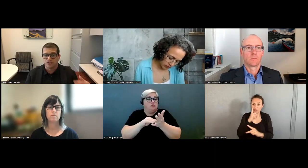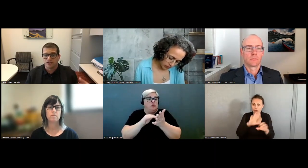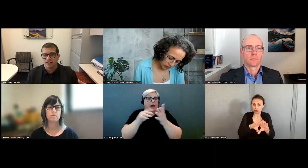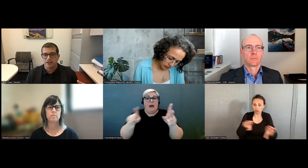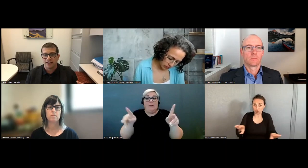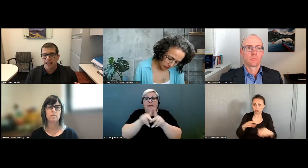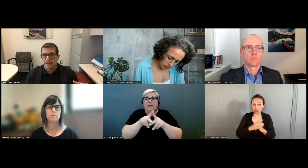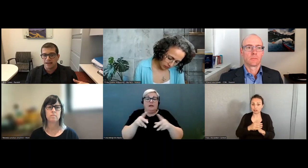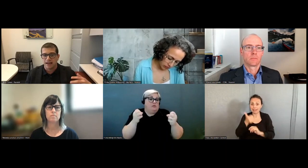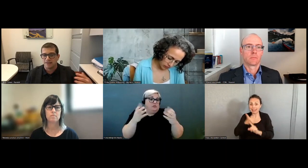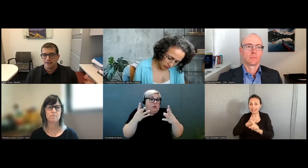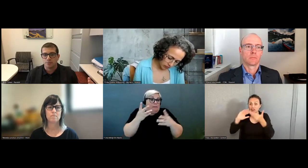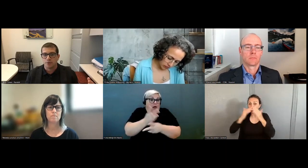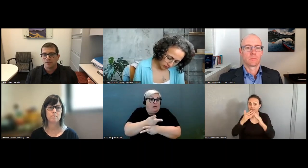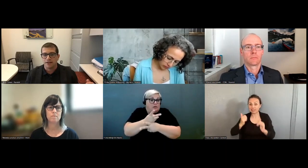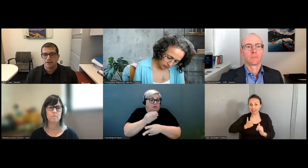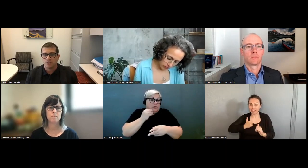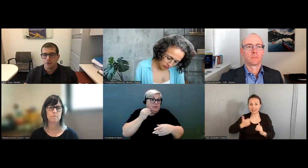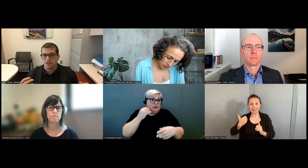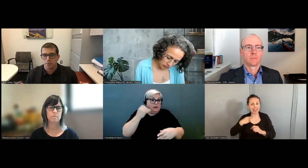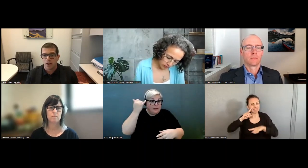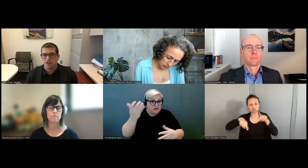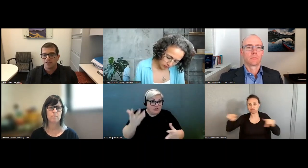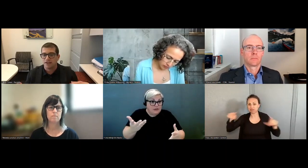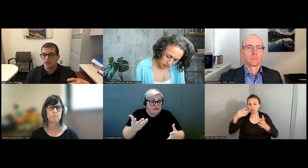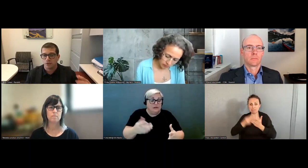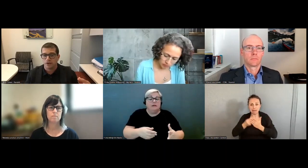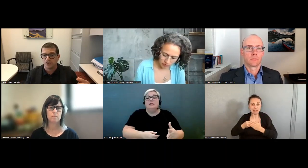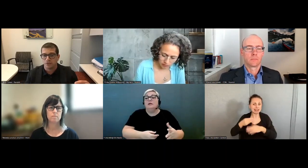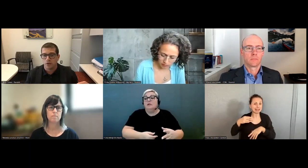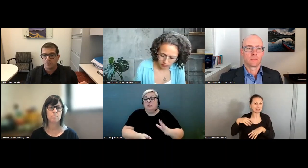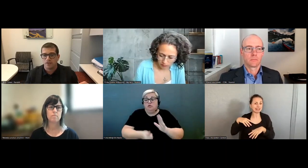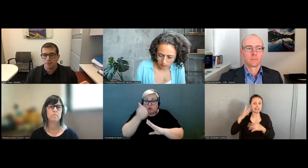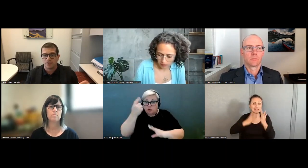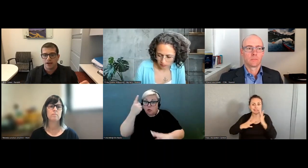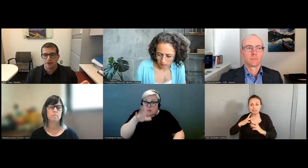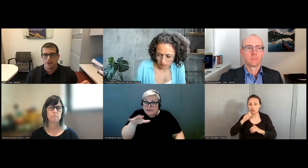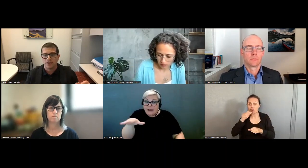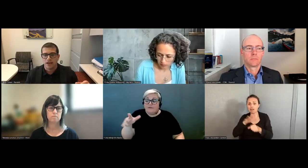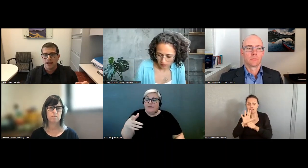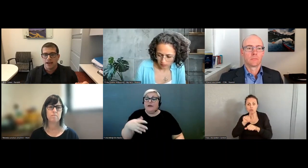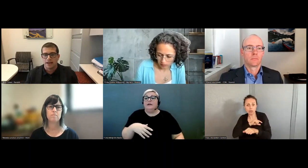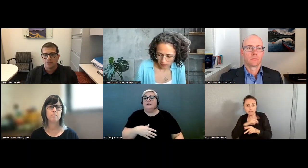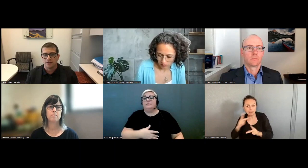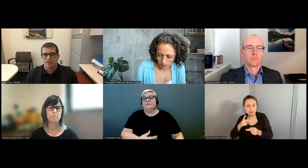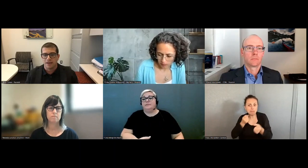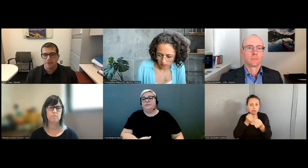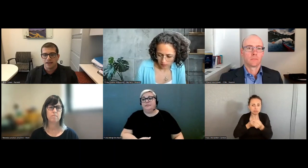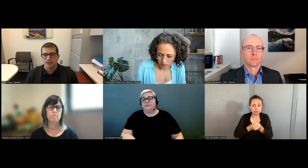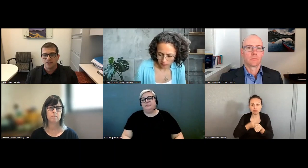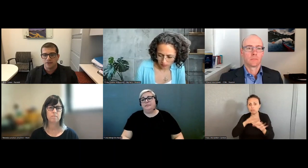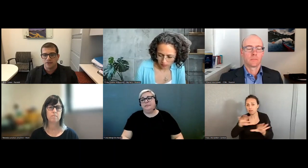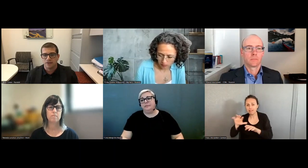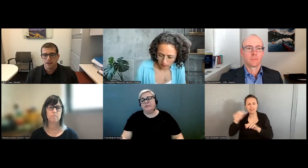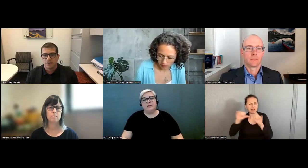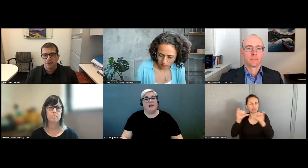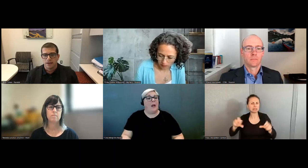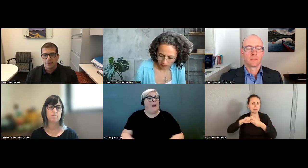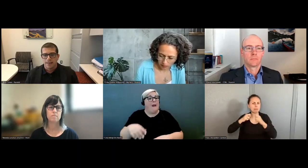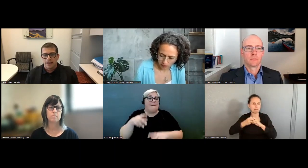Each jurisdiction in Canada has disparate funding sources, policies, shortages of qualified providers, and other systemic